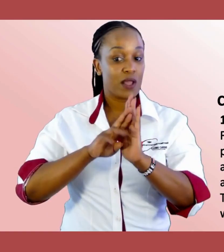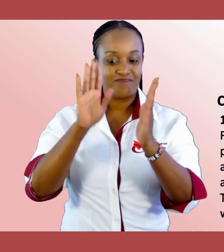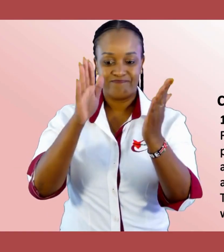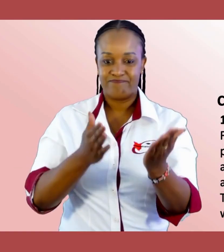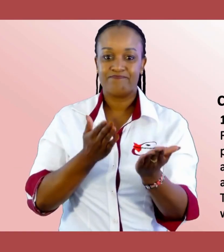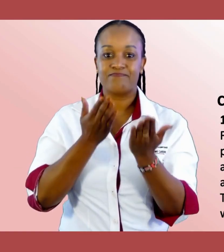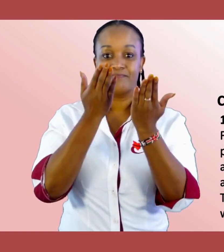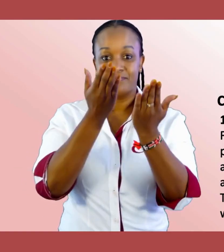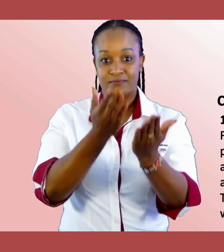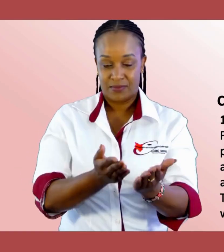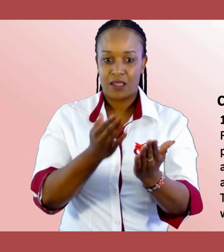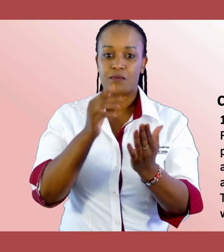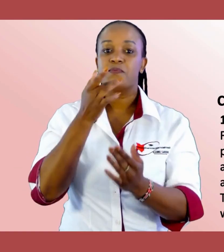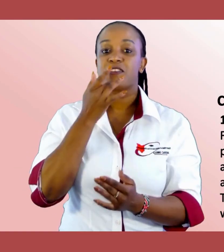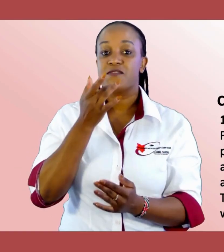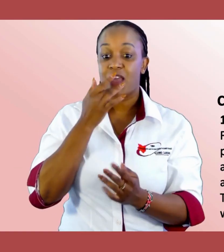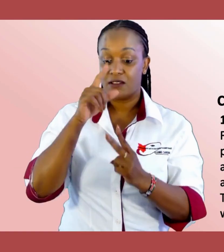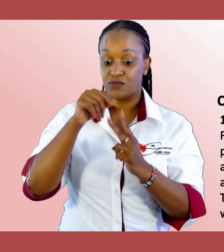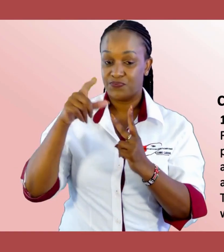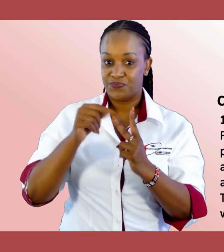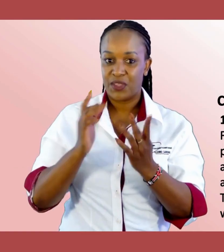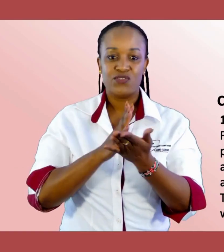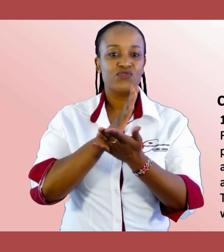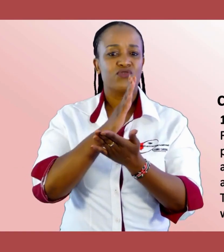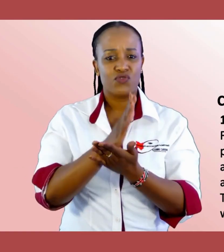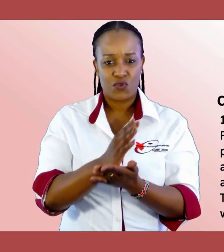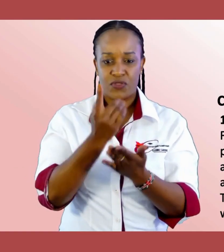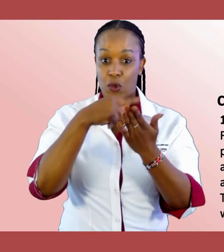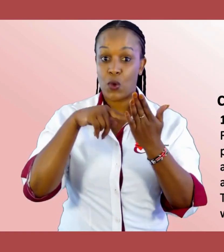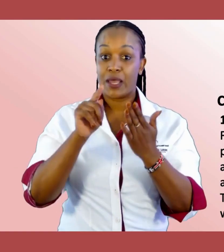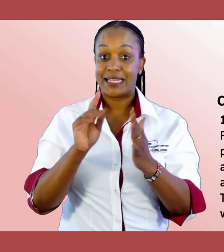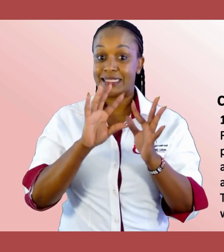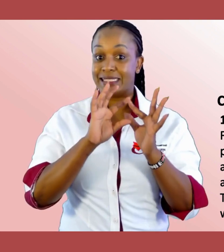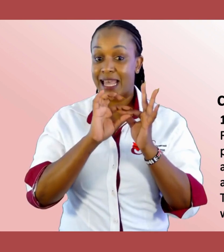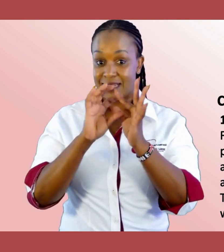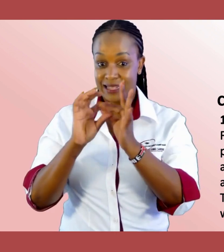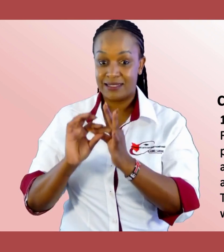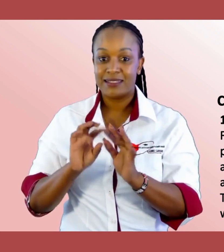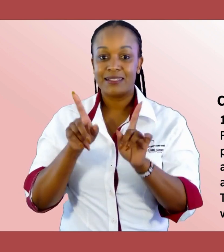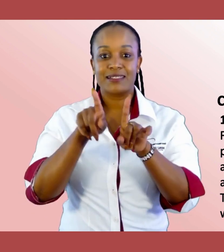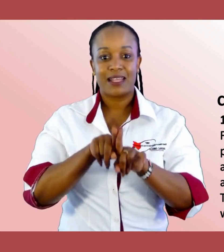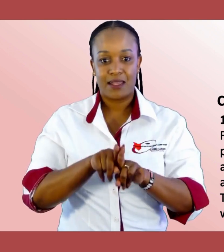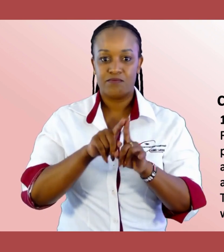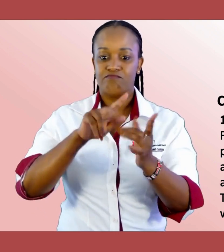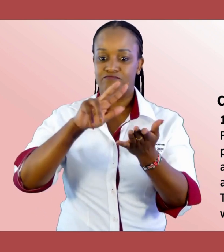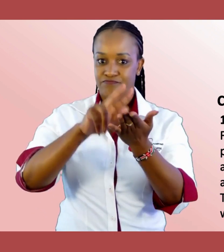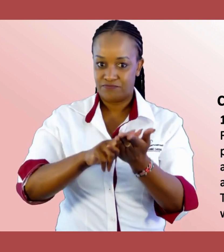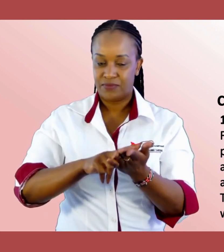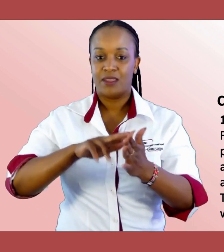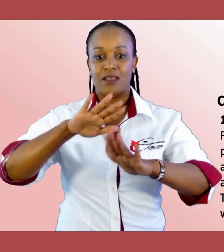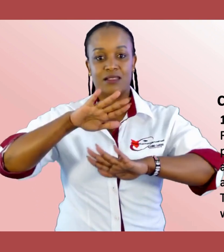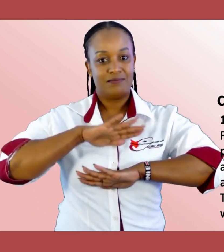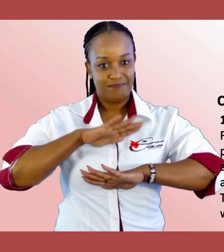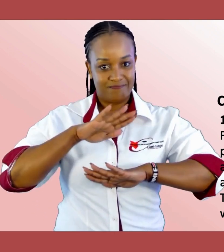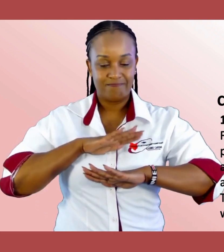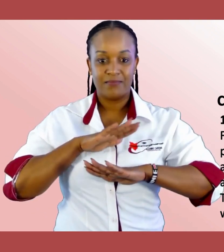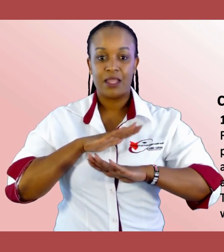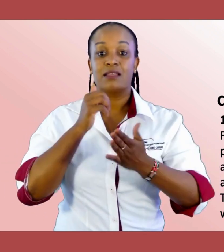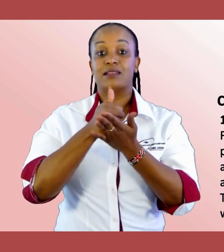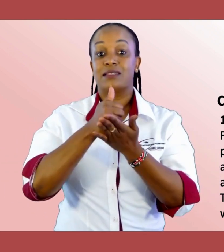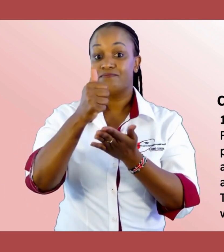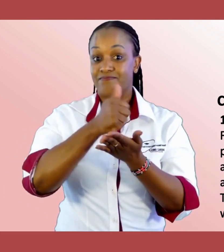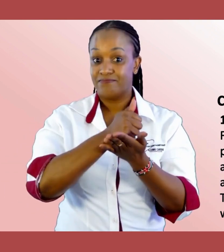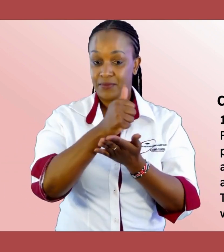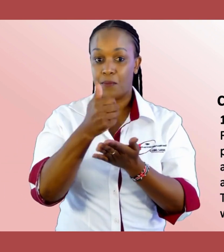to submit preferred choices via prescribed channels and satisfy approved placement criteria